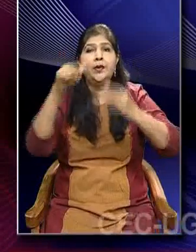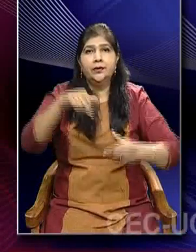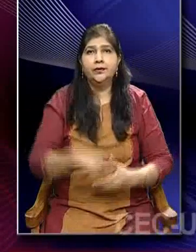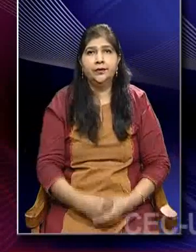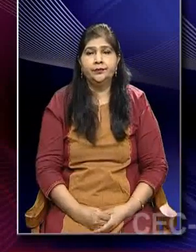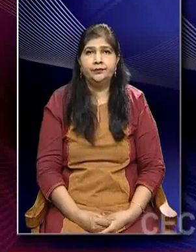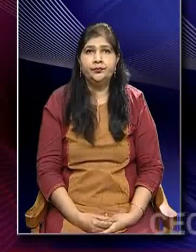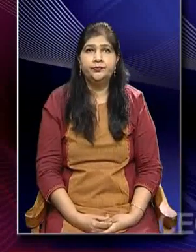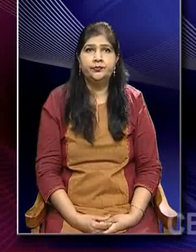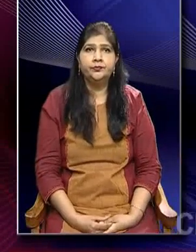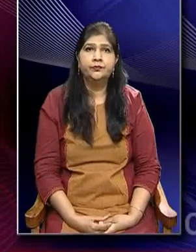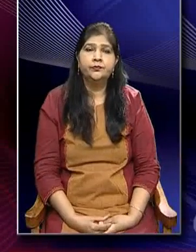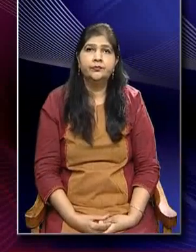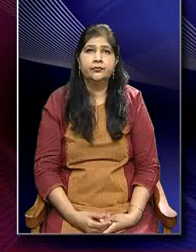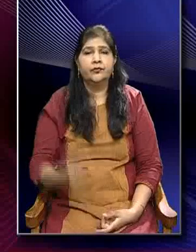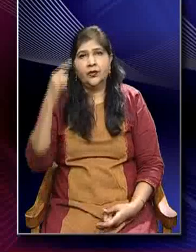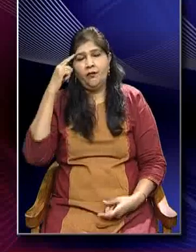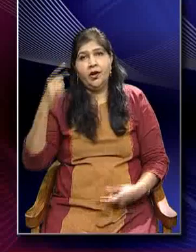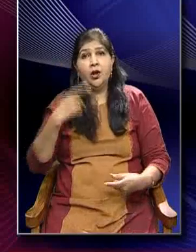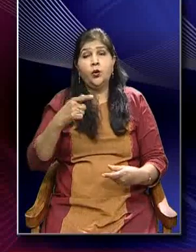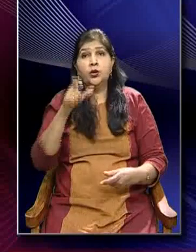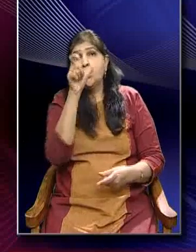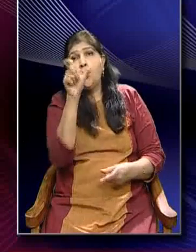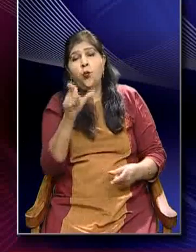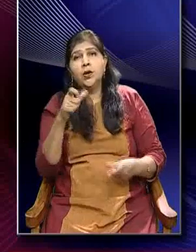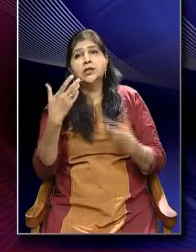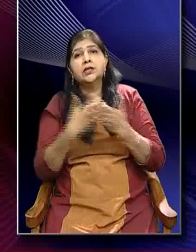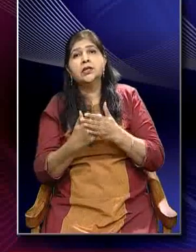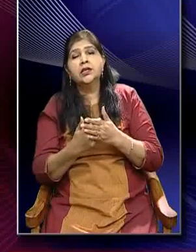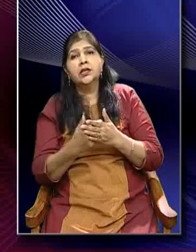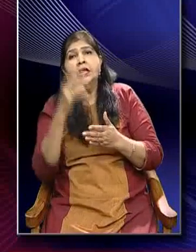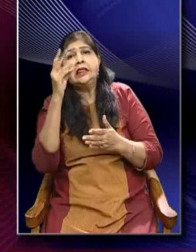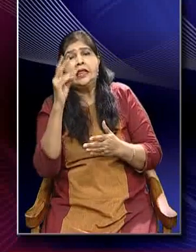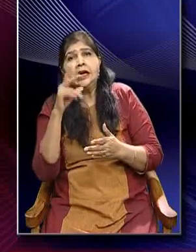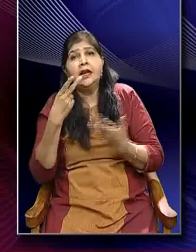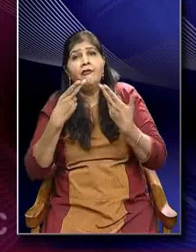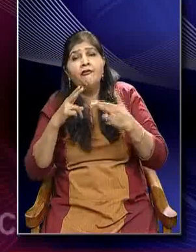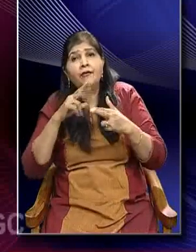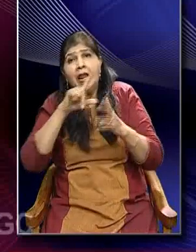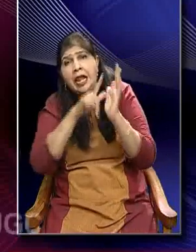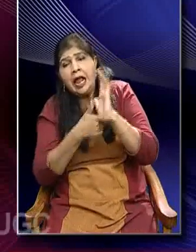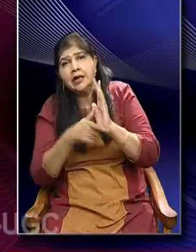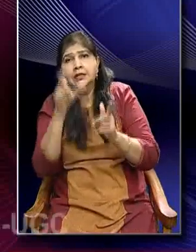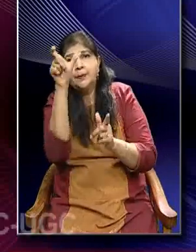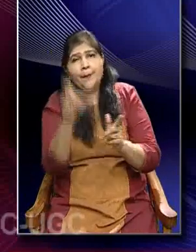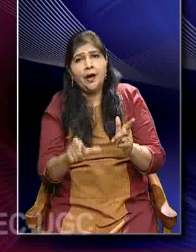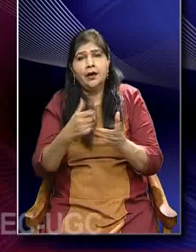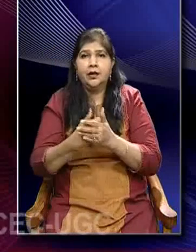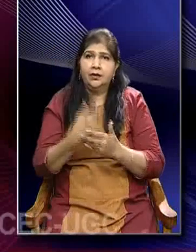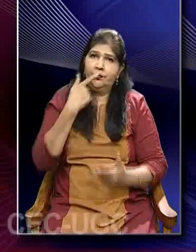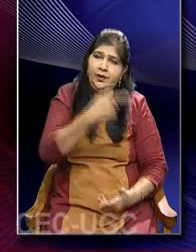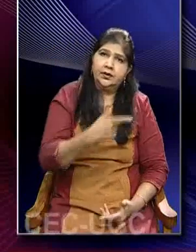globalization. We now go towards the third and the final part of our